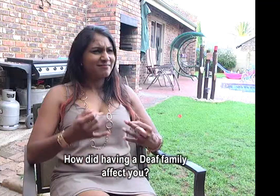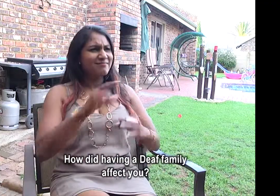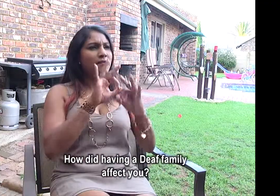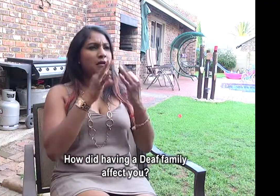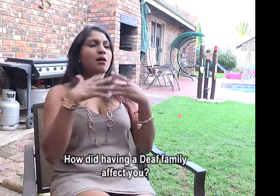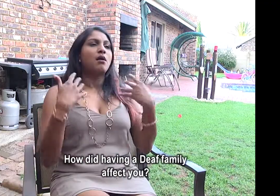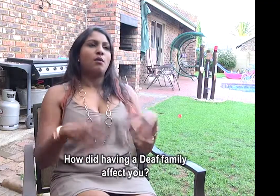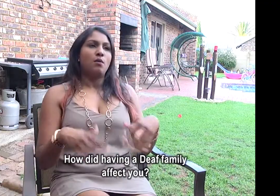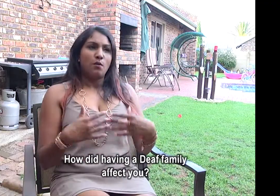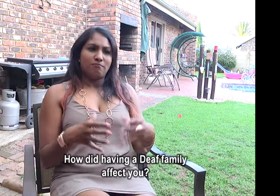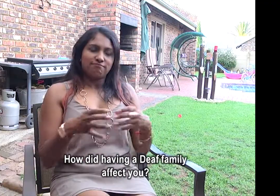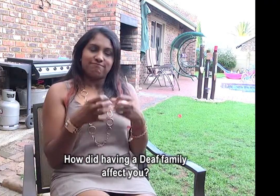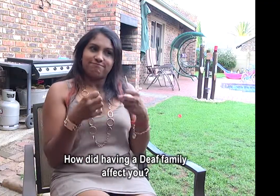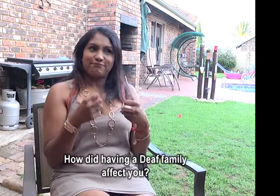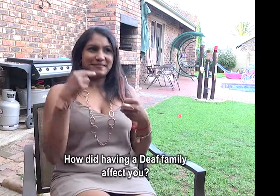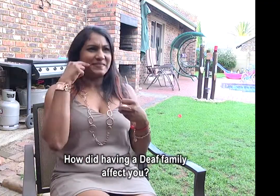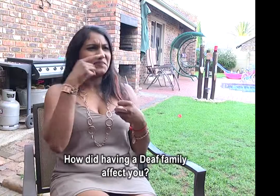How did having a deaf family affect you?